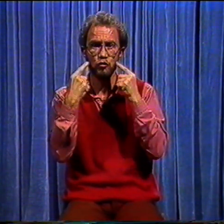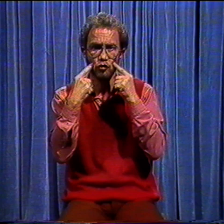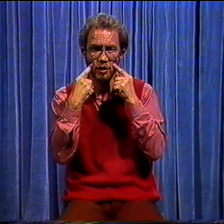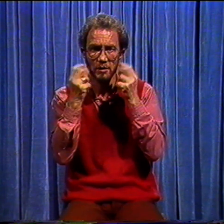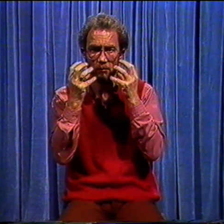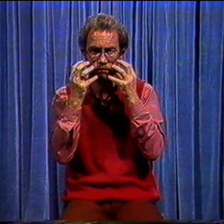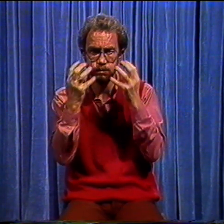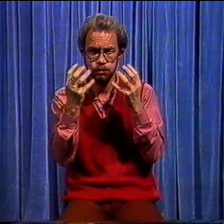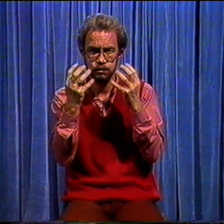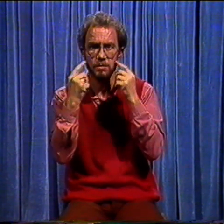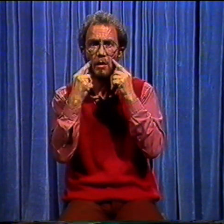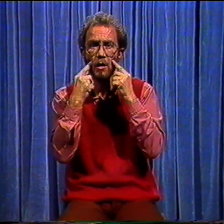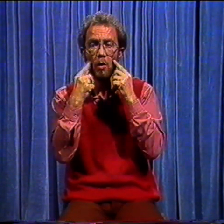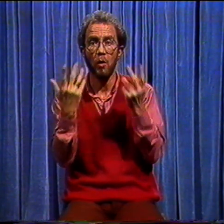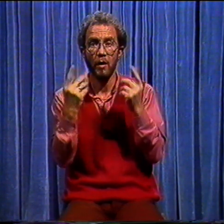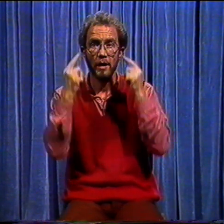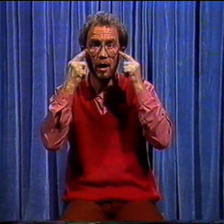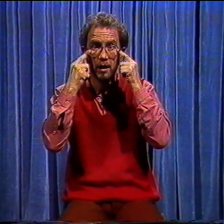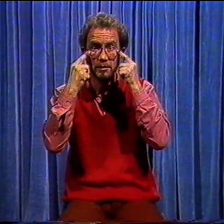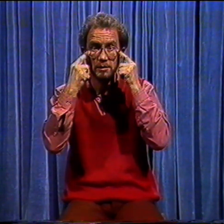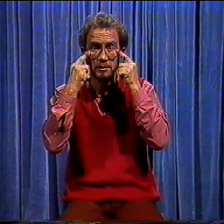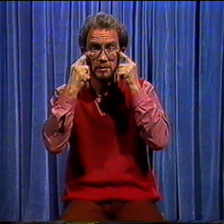or the cheeks, or the eyes.